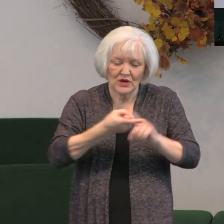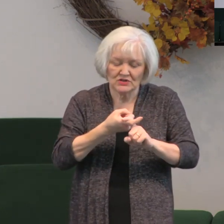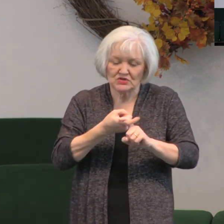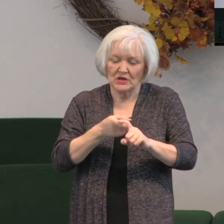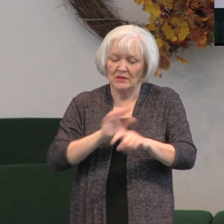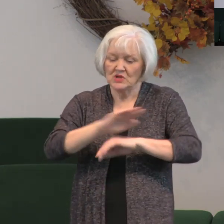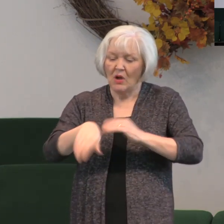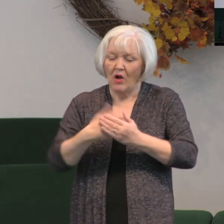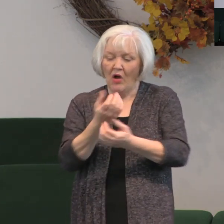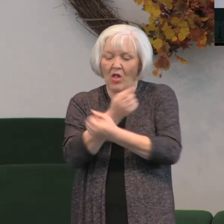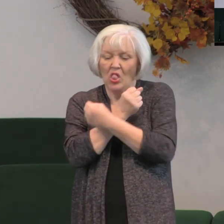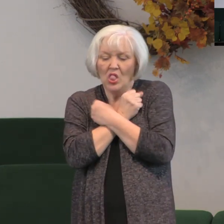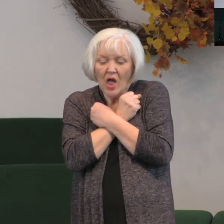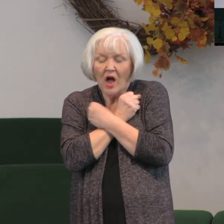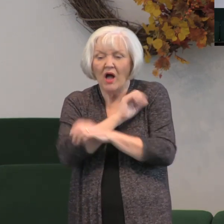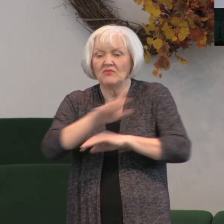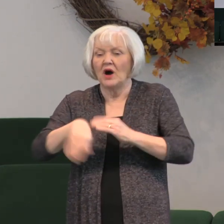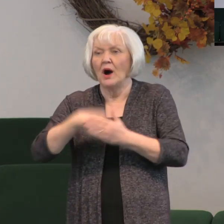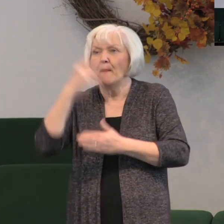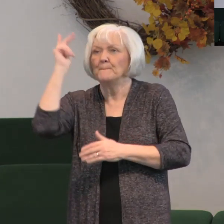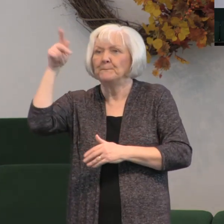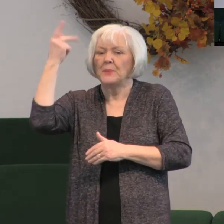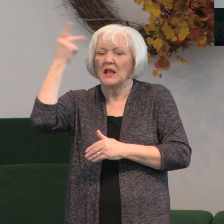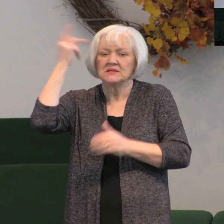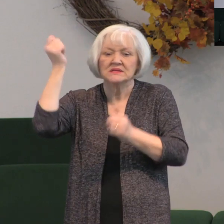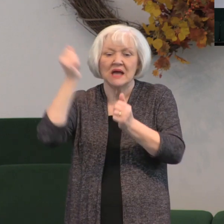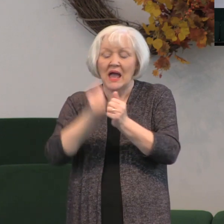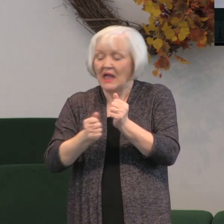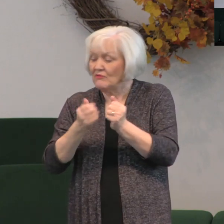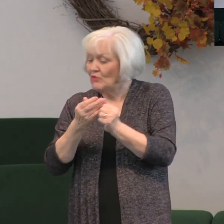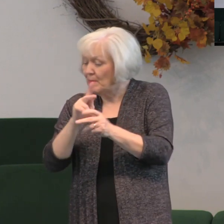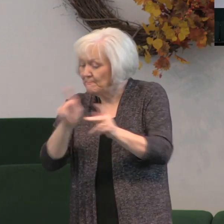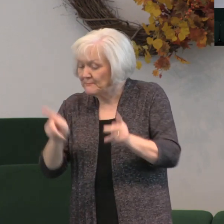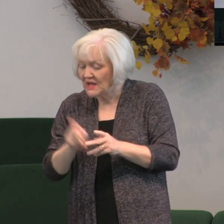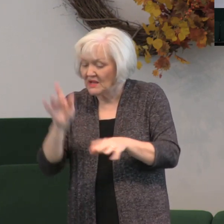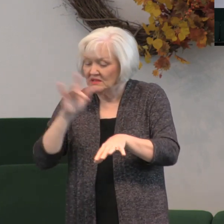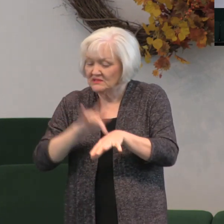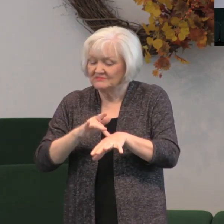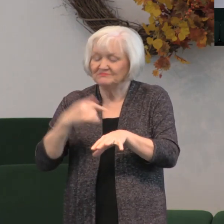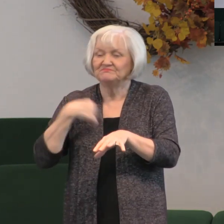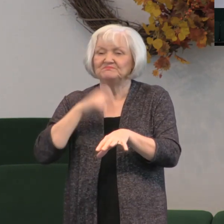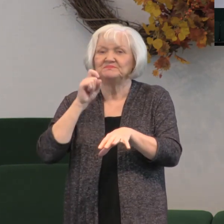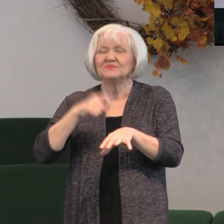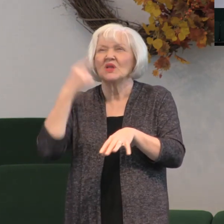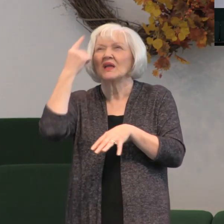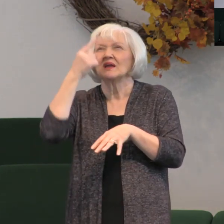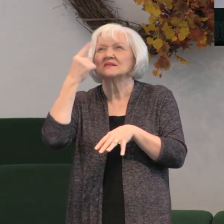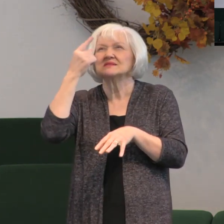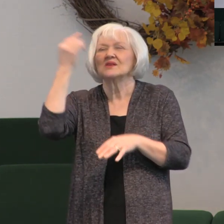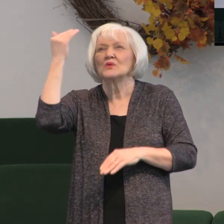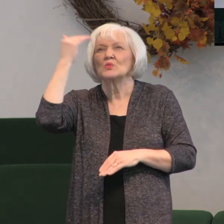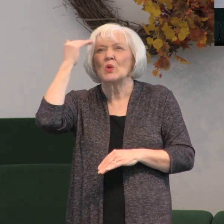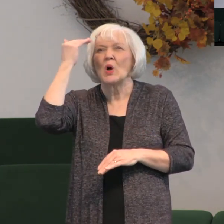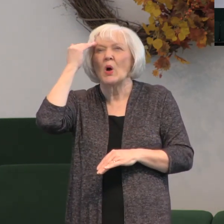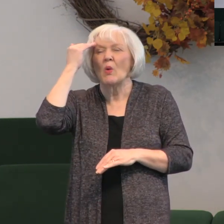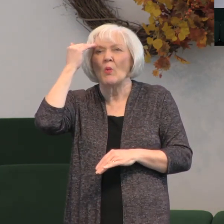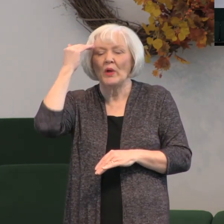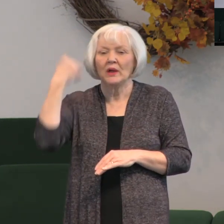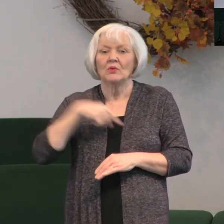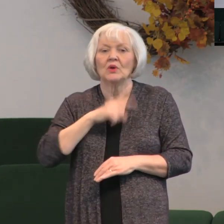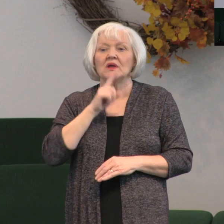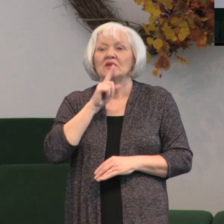all play all politics everywhere we go we need to be considering knowing the fact that we